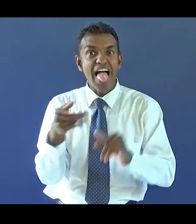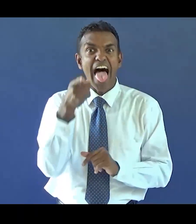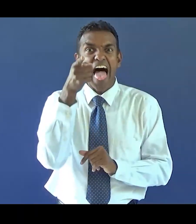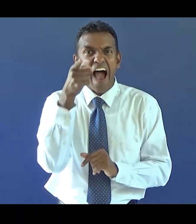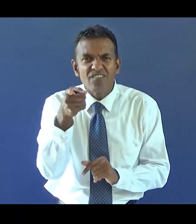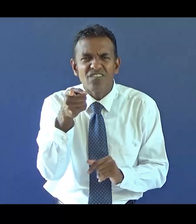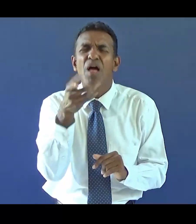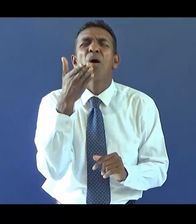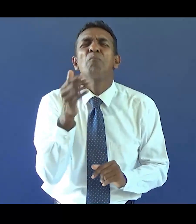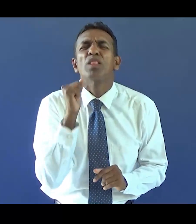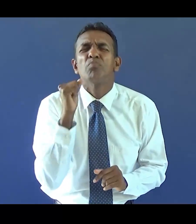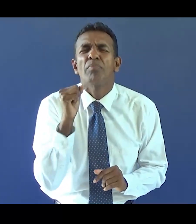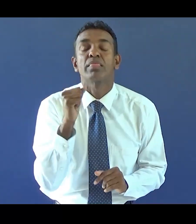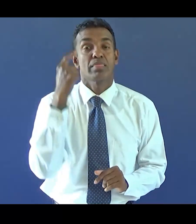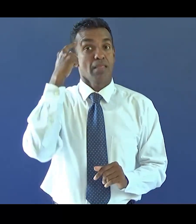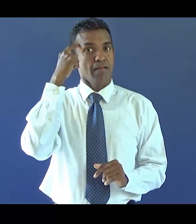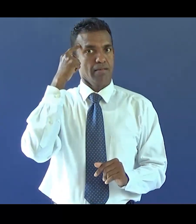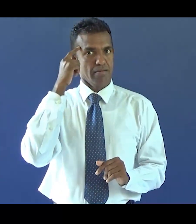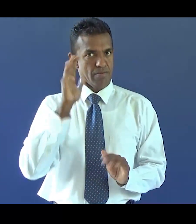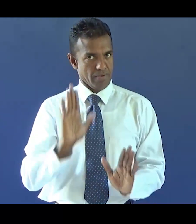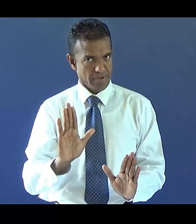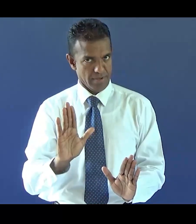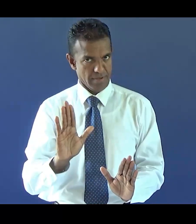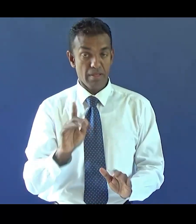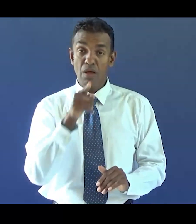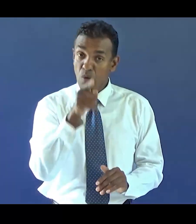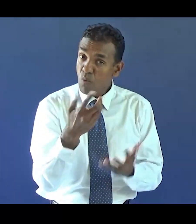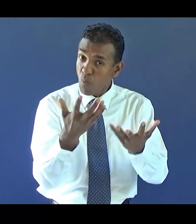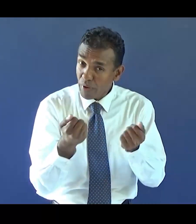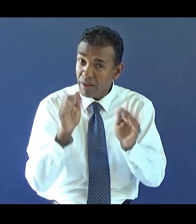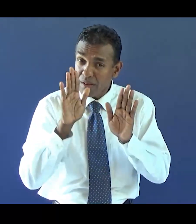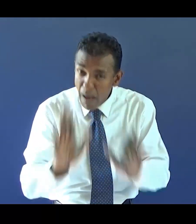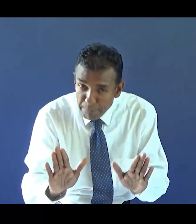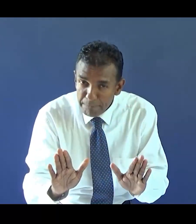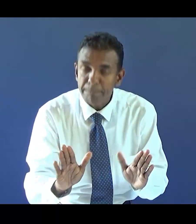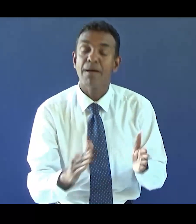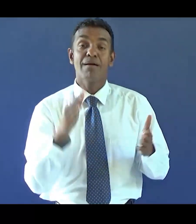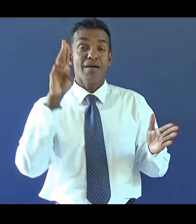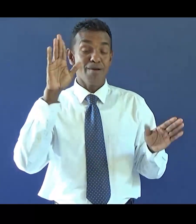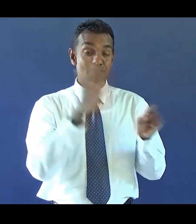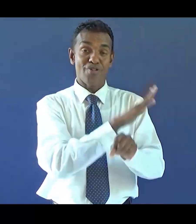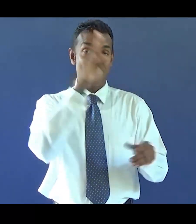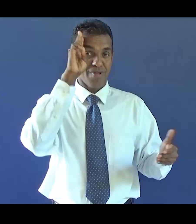exactly the agreement says or what countries have signed up to.